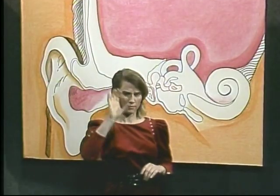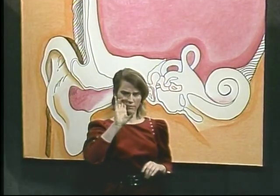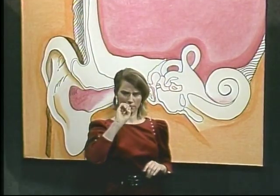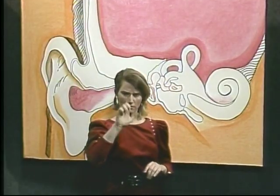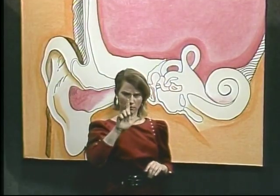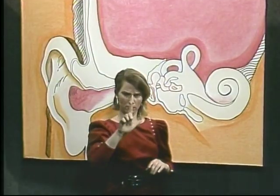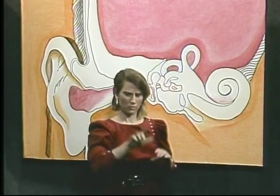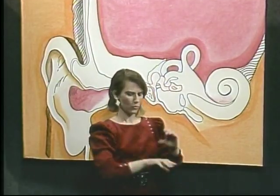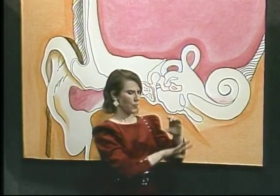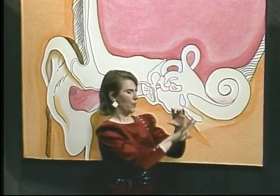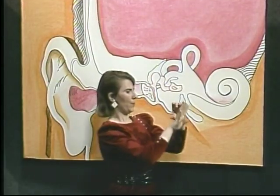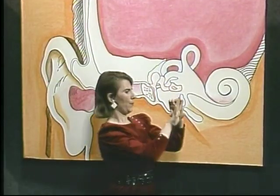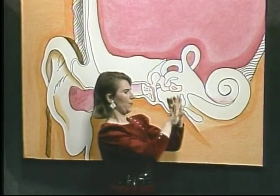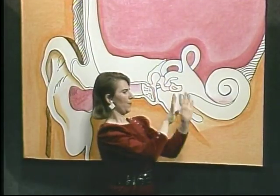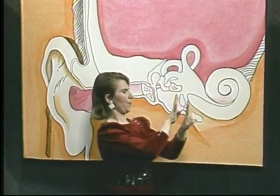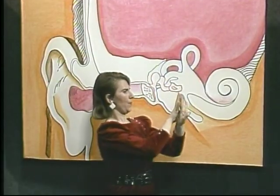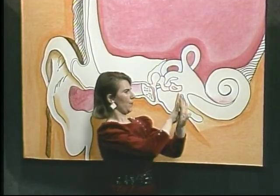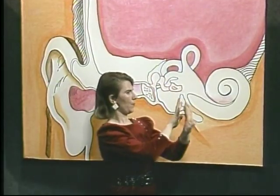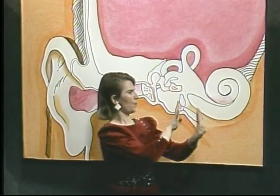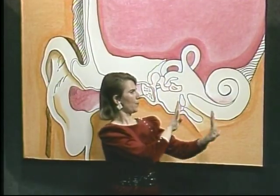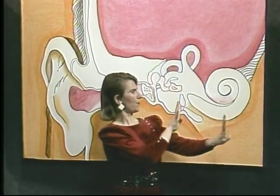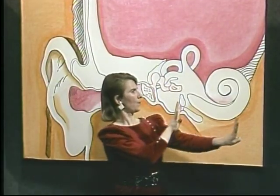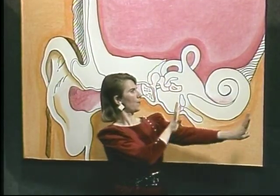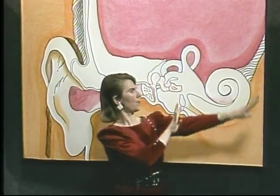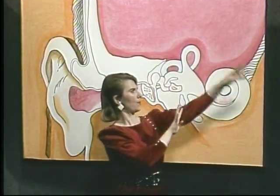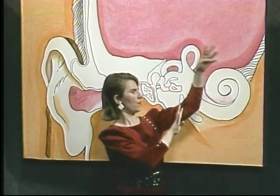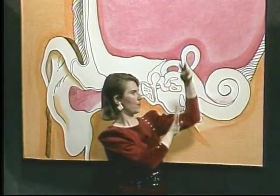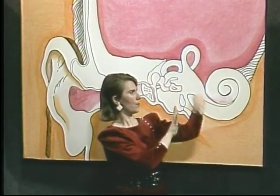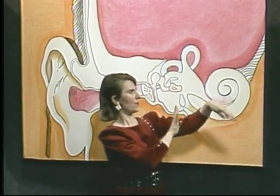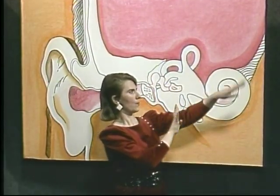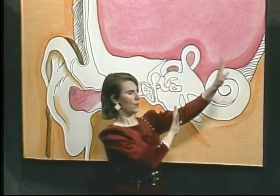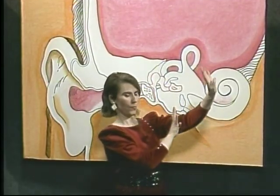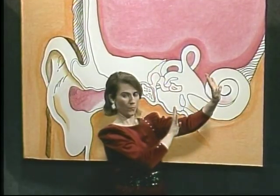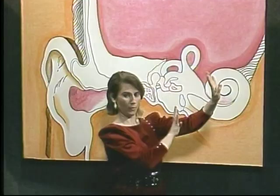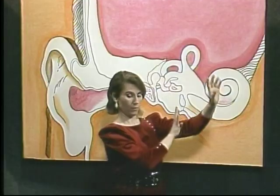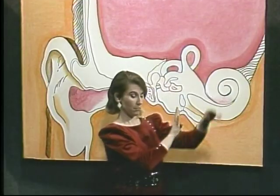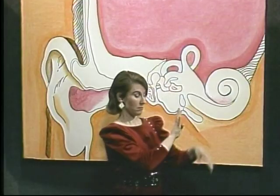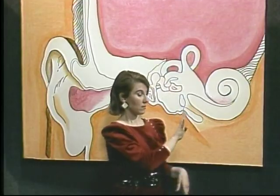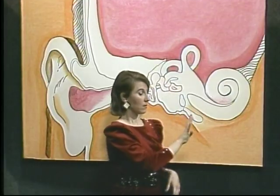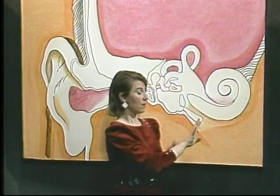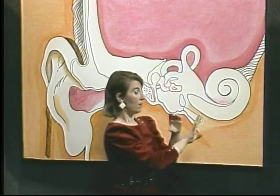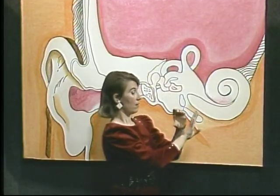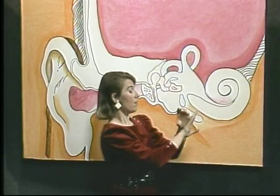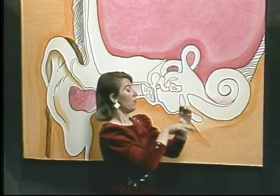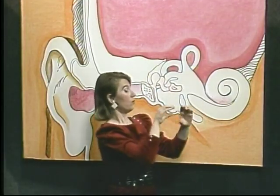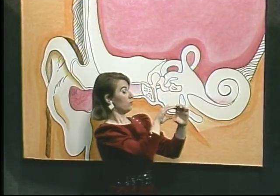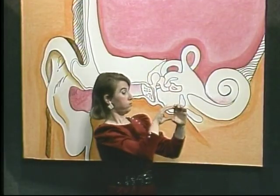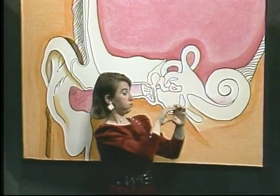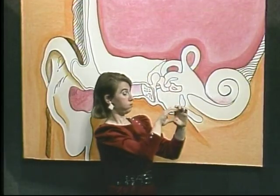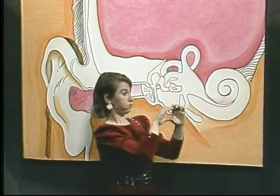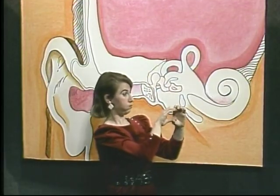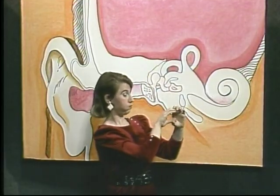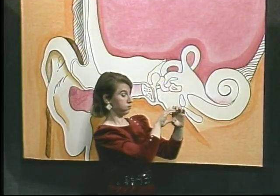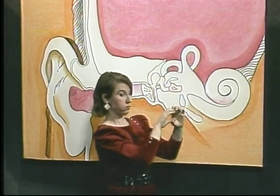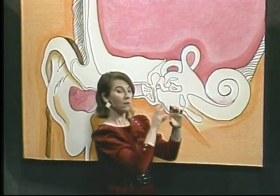As the fluid moves, the hair cells which line the cochlea also move.